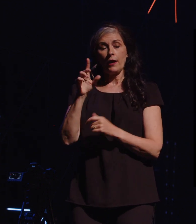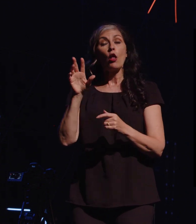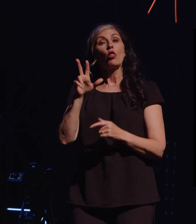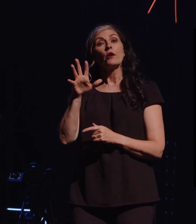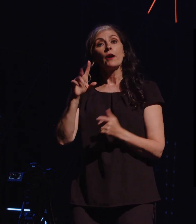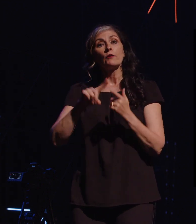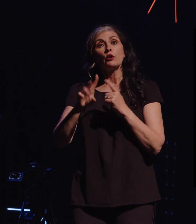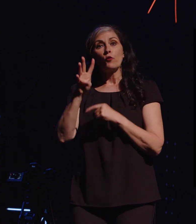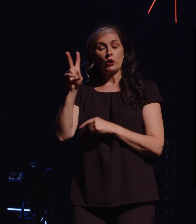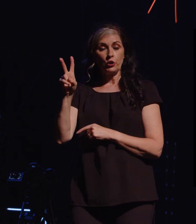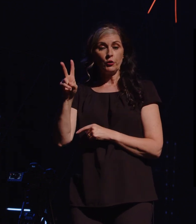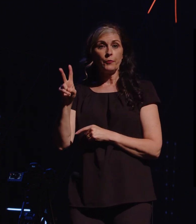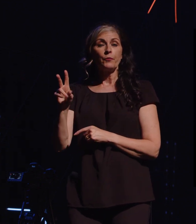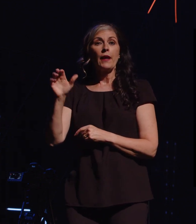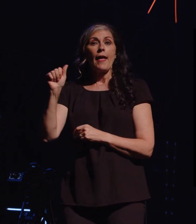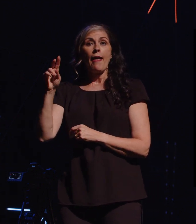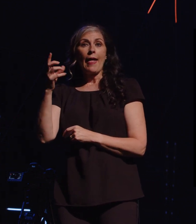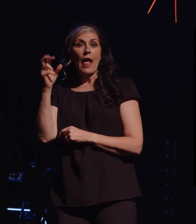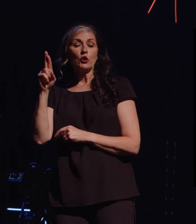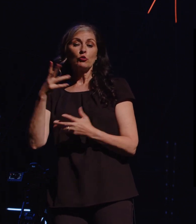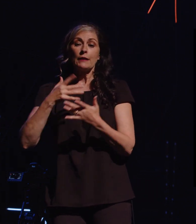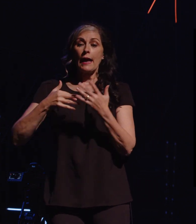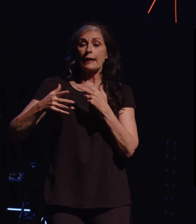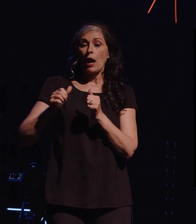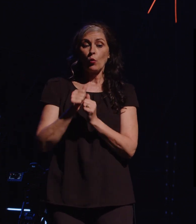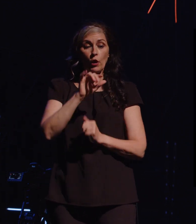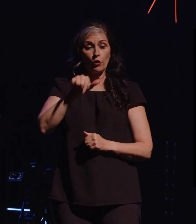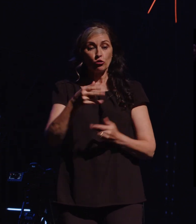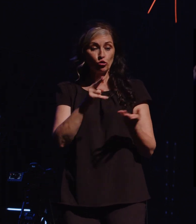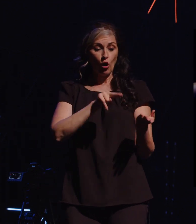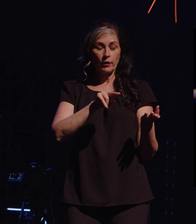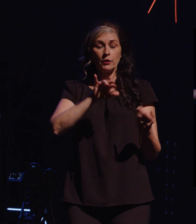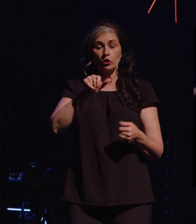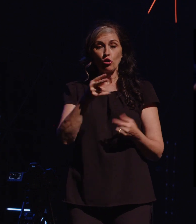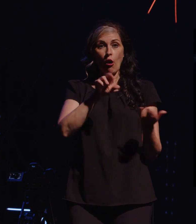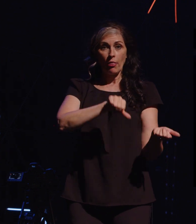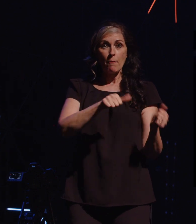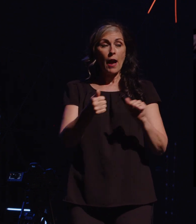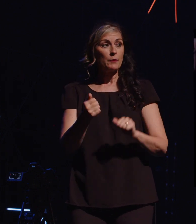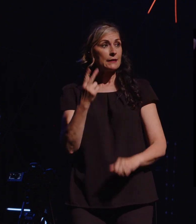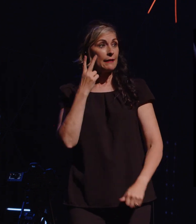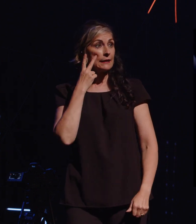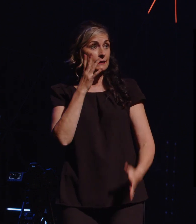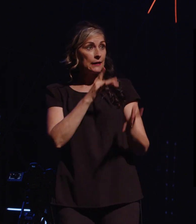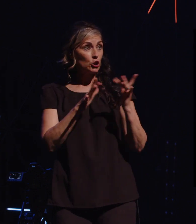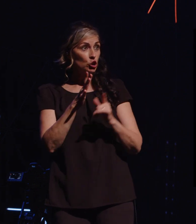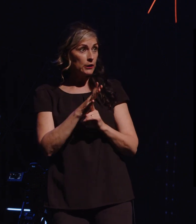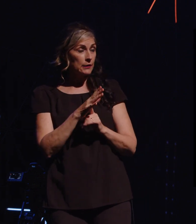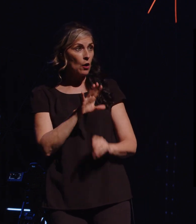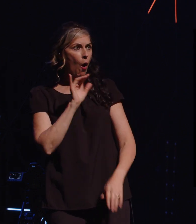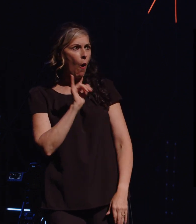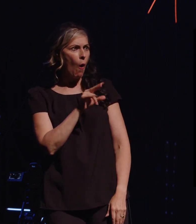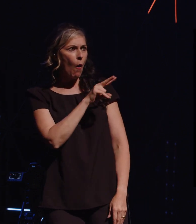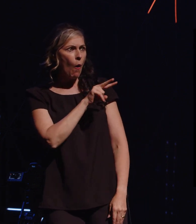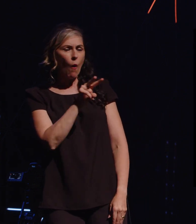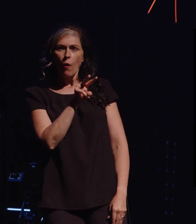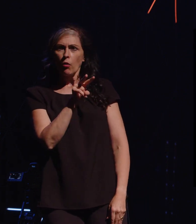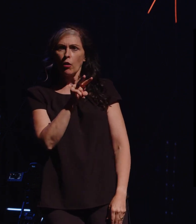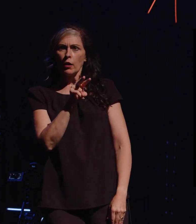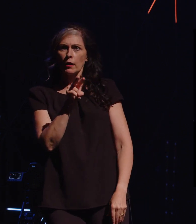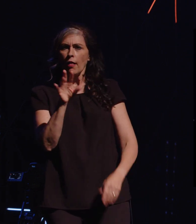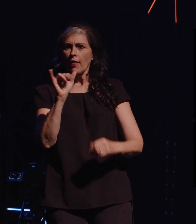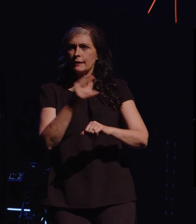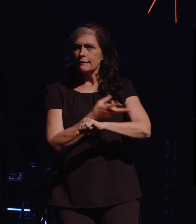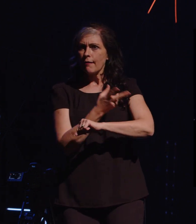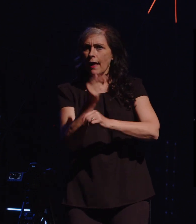where Andrew is hanging out with John the Baptist. And while Andrew's hanging out with John the Baptist, they see Jesus walking, and John says, look, there's the Lamb